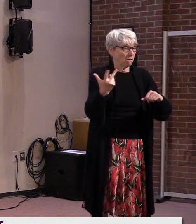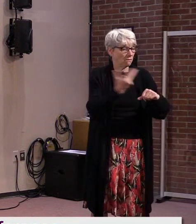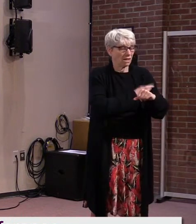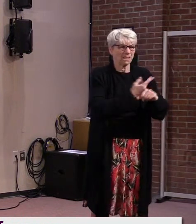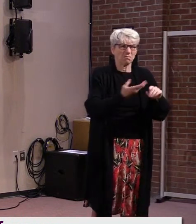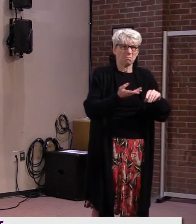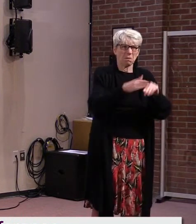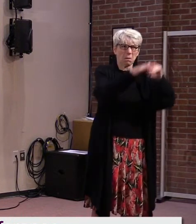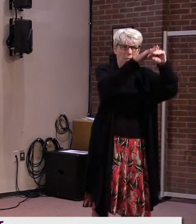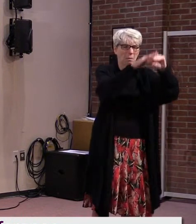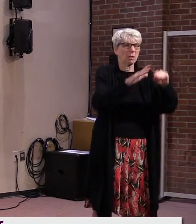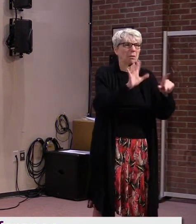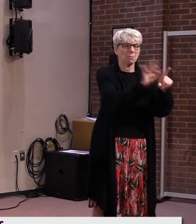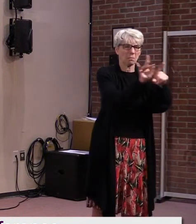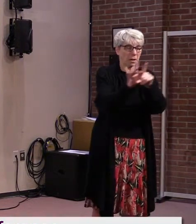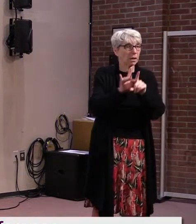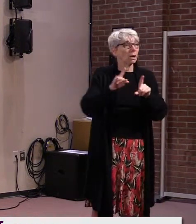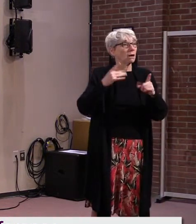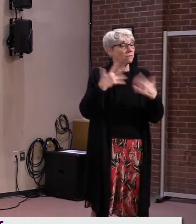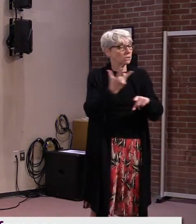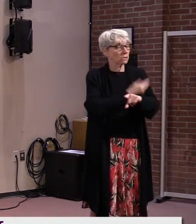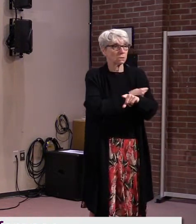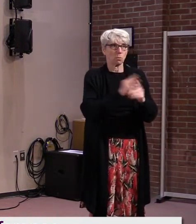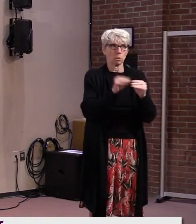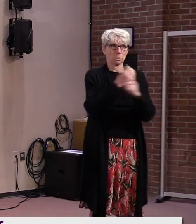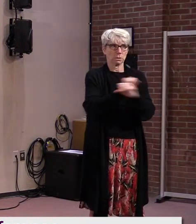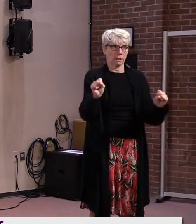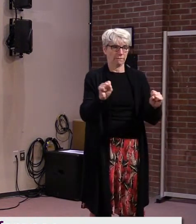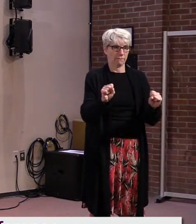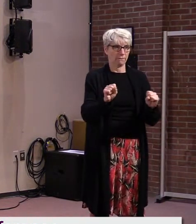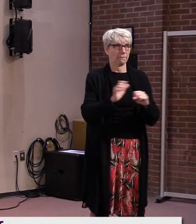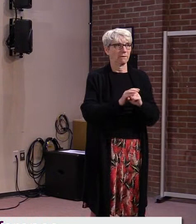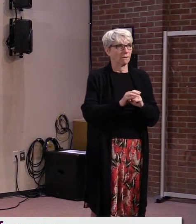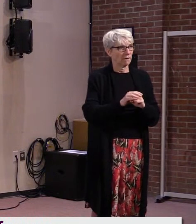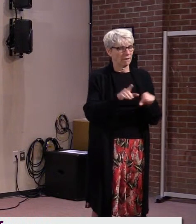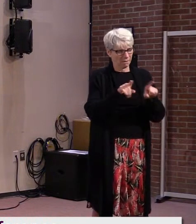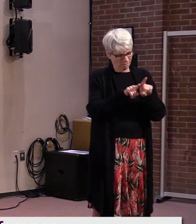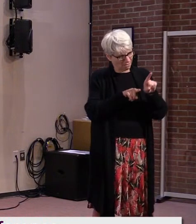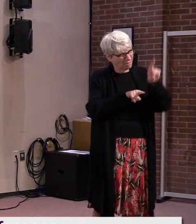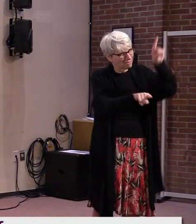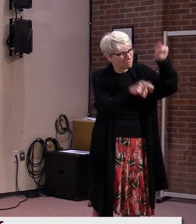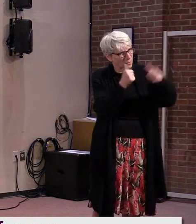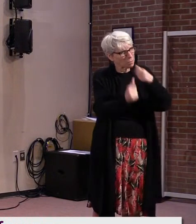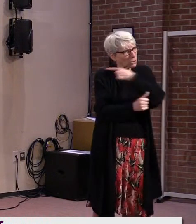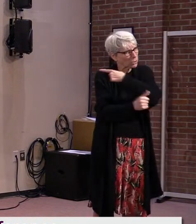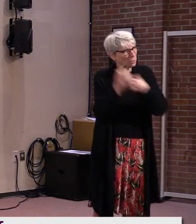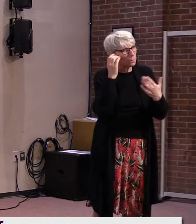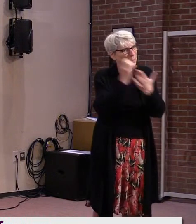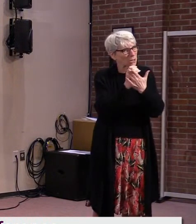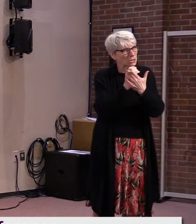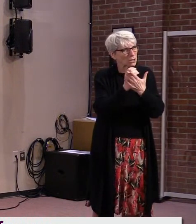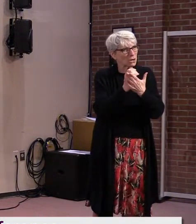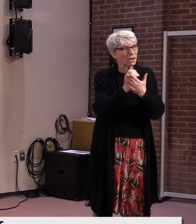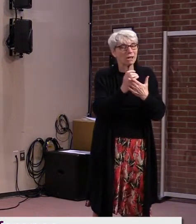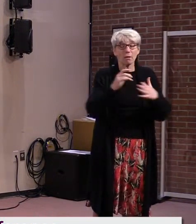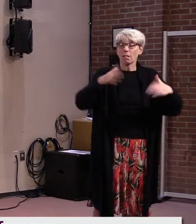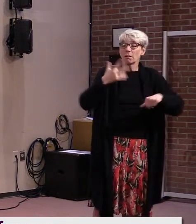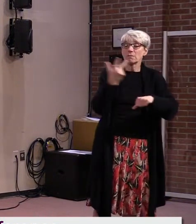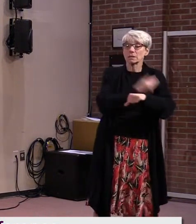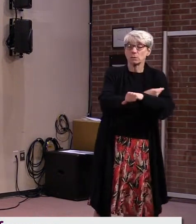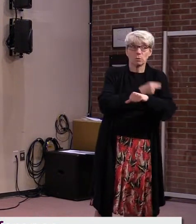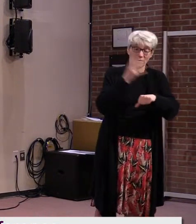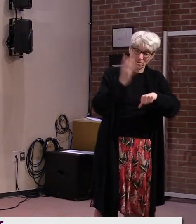period. You are 4.3 times more likely to get COVID-19 if you're